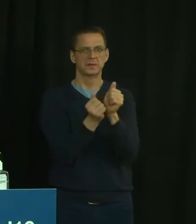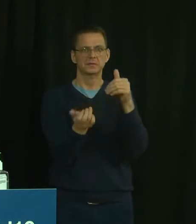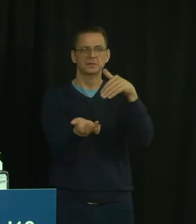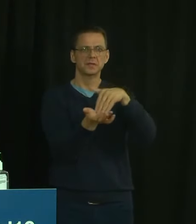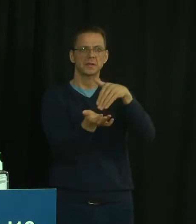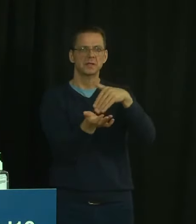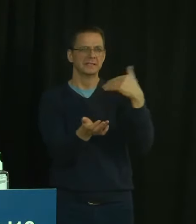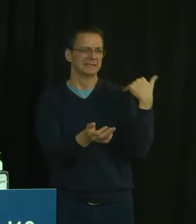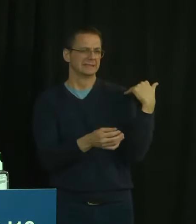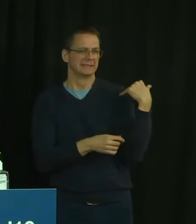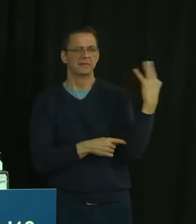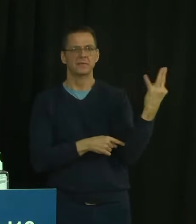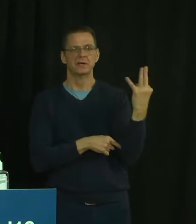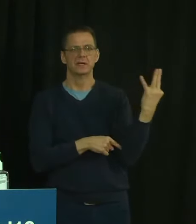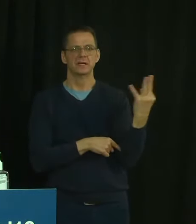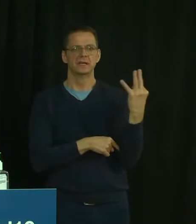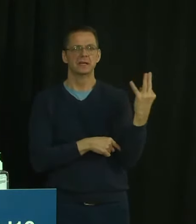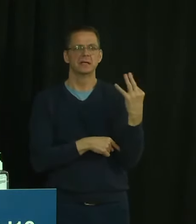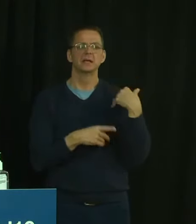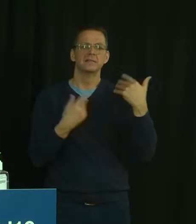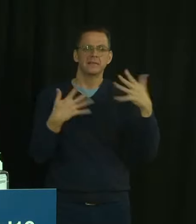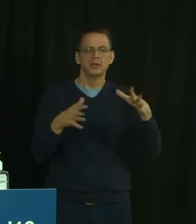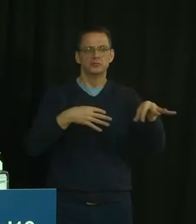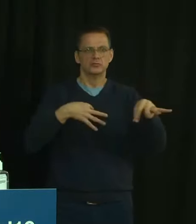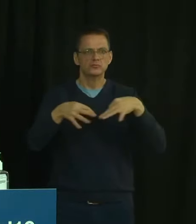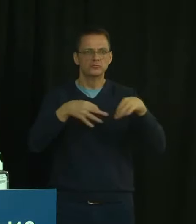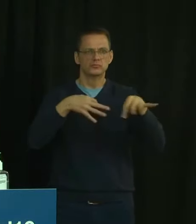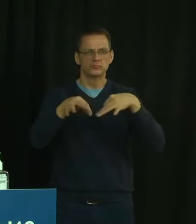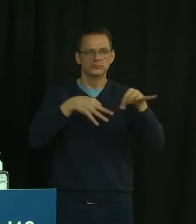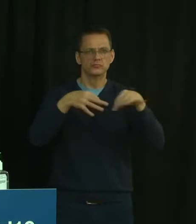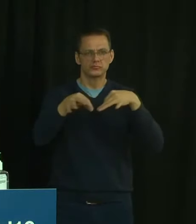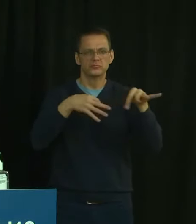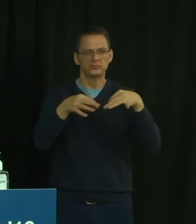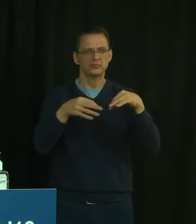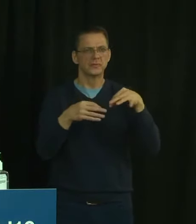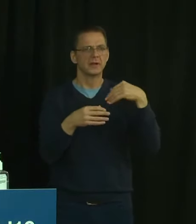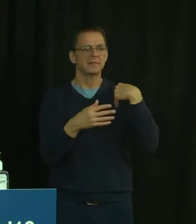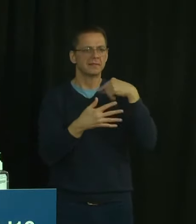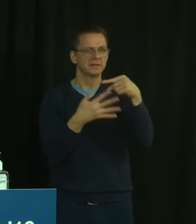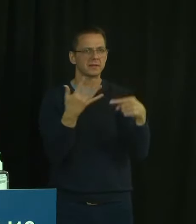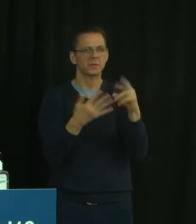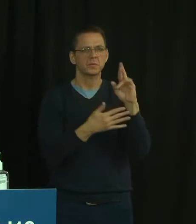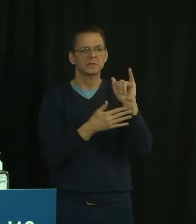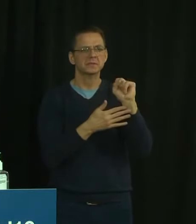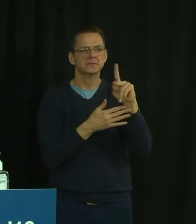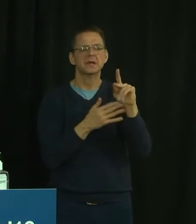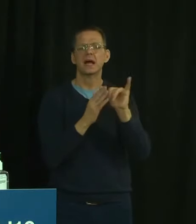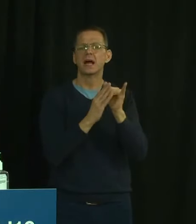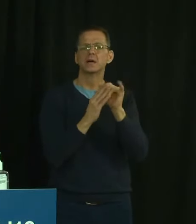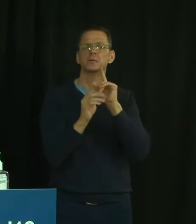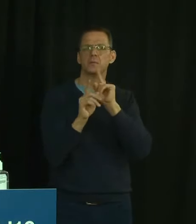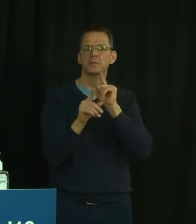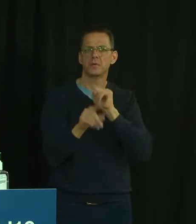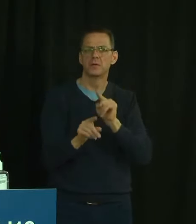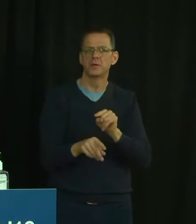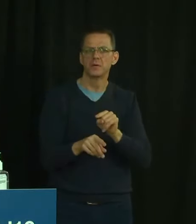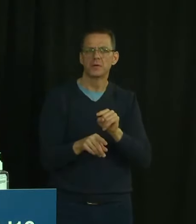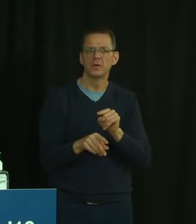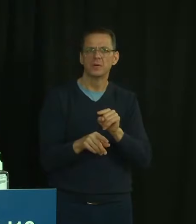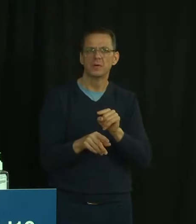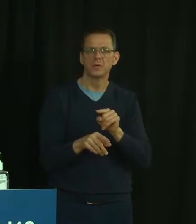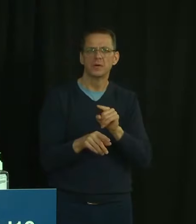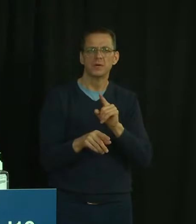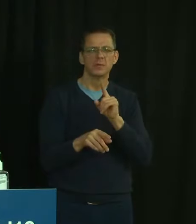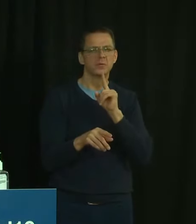clinicians are aware of this syndrome and how to report it so that we're able to understand if this does happen. Again, the risk, I believe, to be extremely